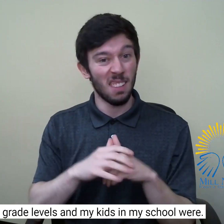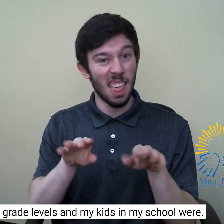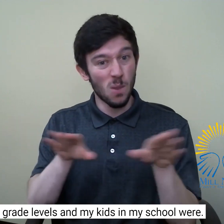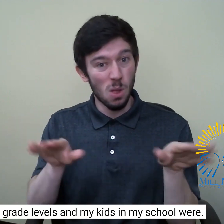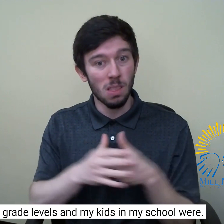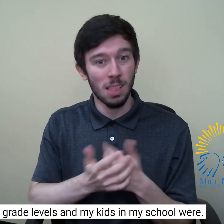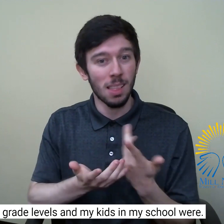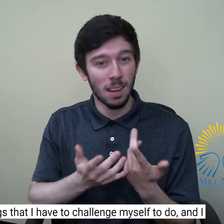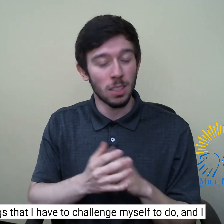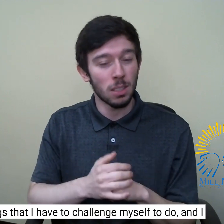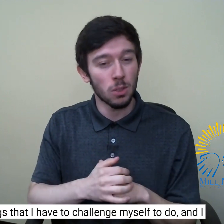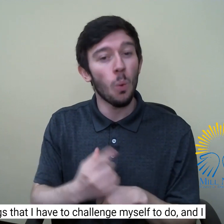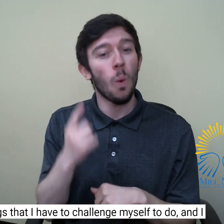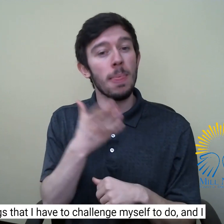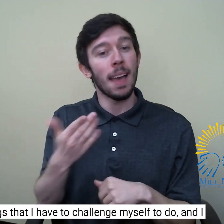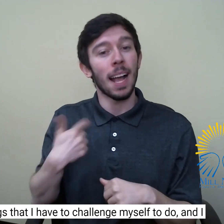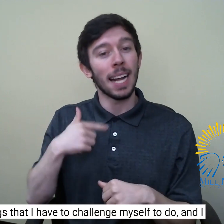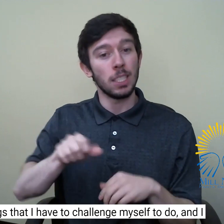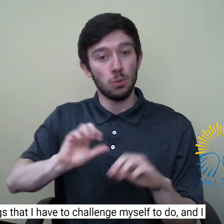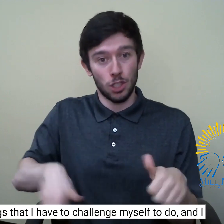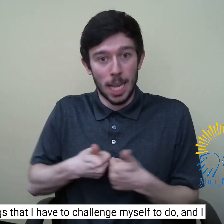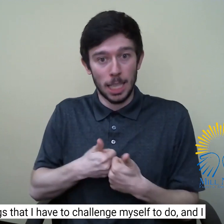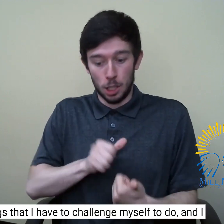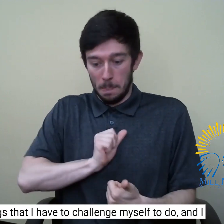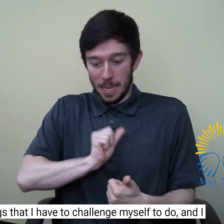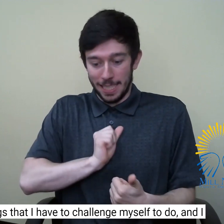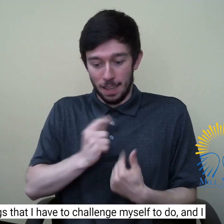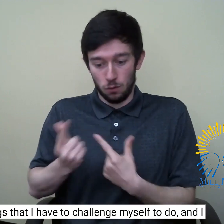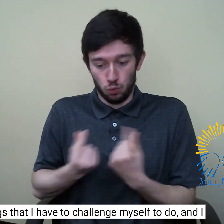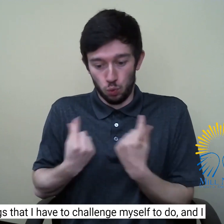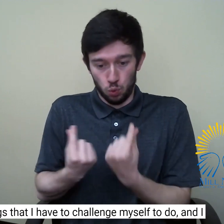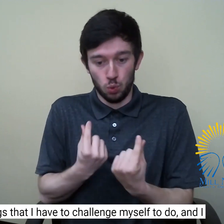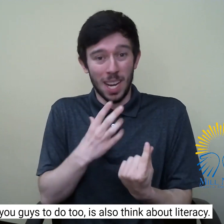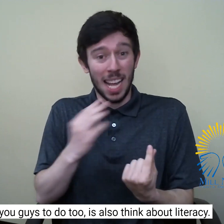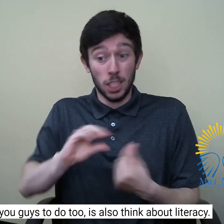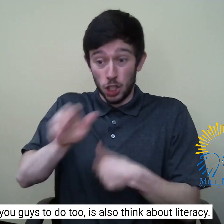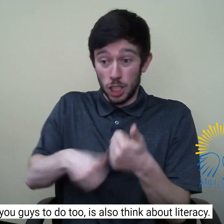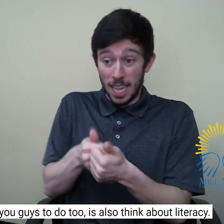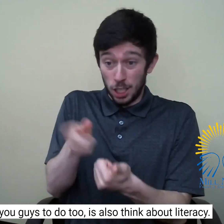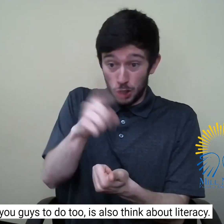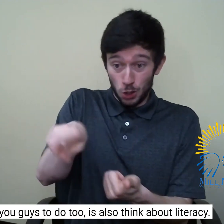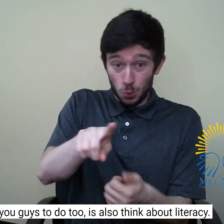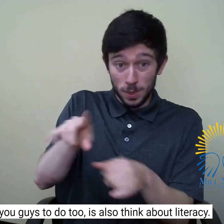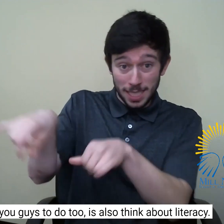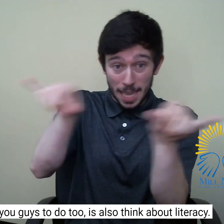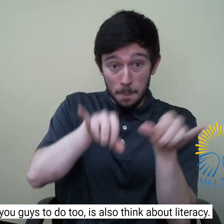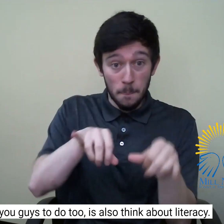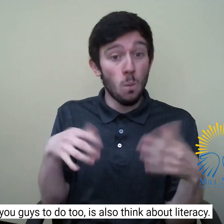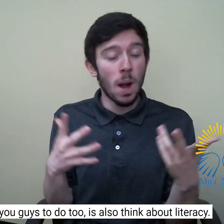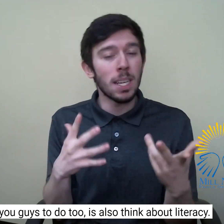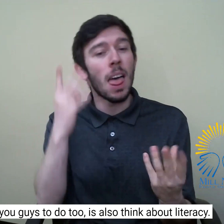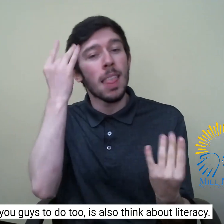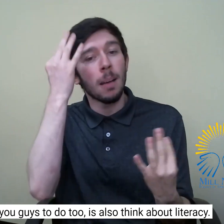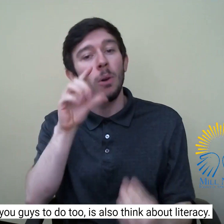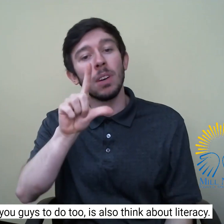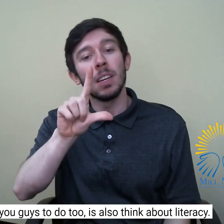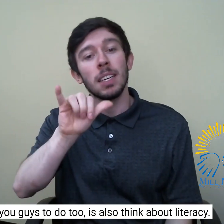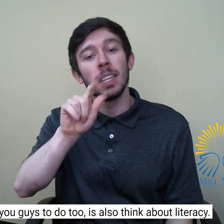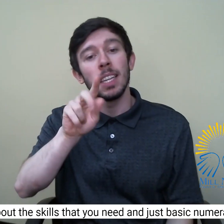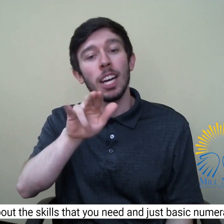were. One of the things that I have to challenge myself to do, and I would challenge you guys to do too, is also think about literacy.